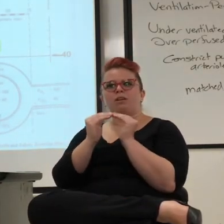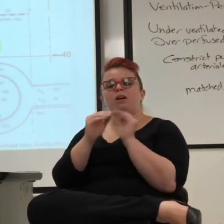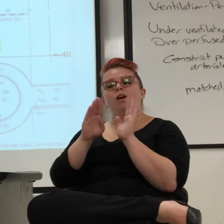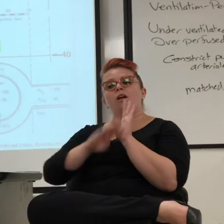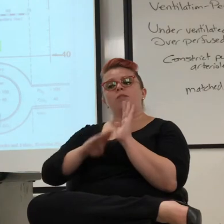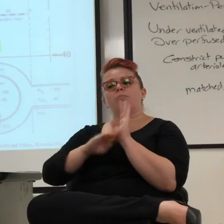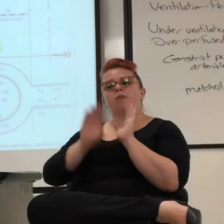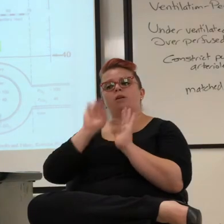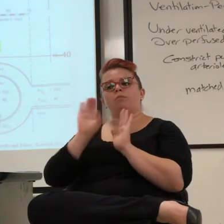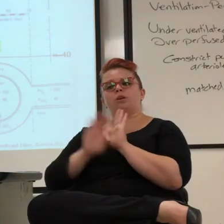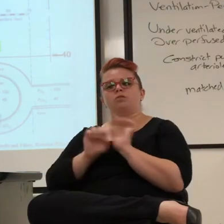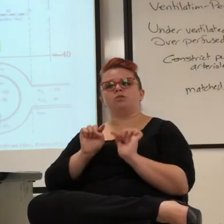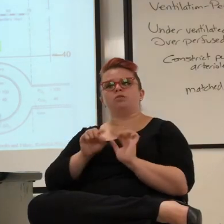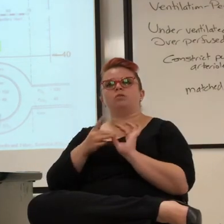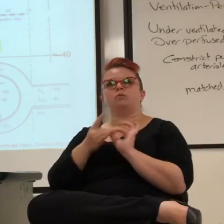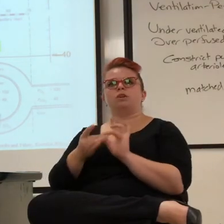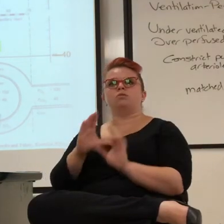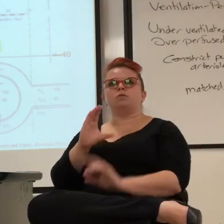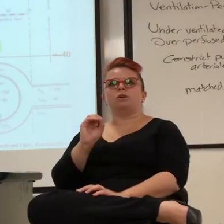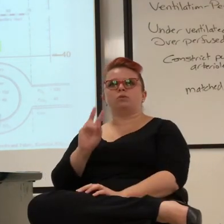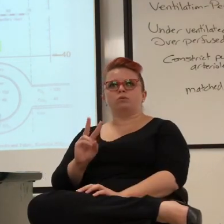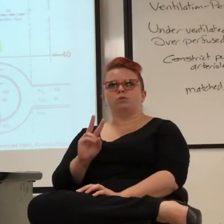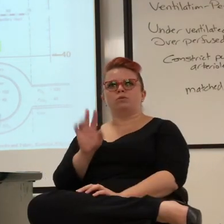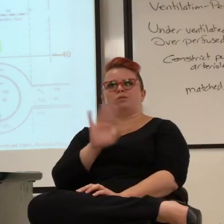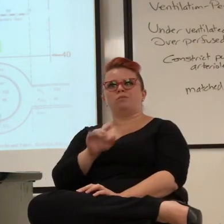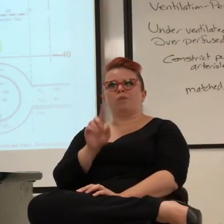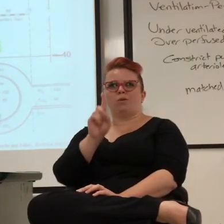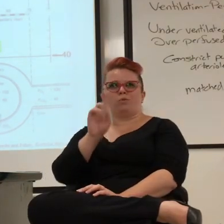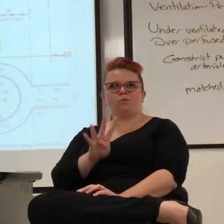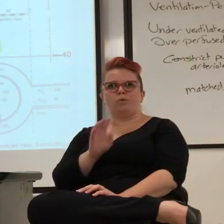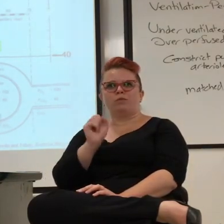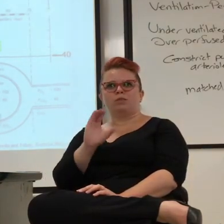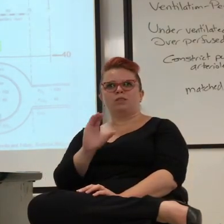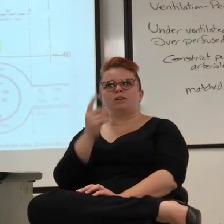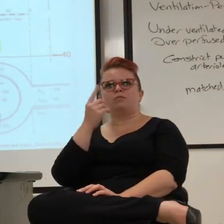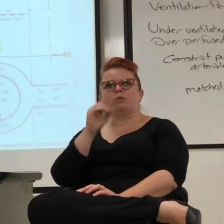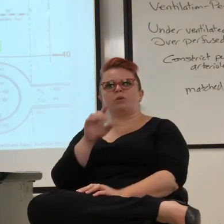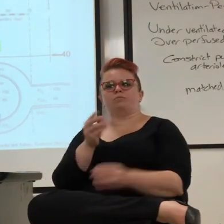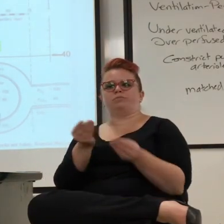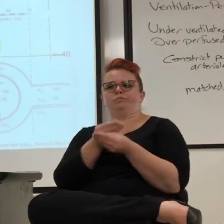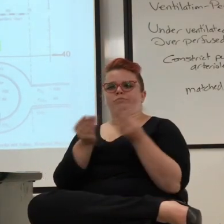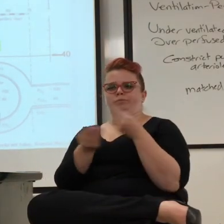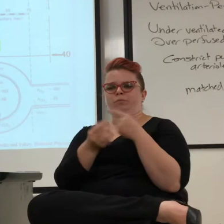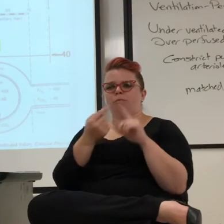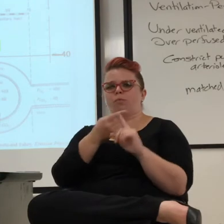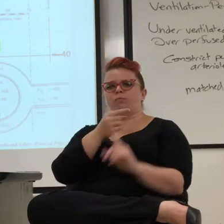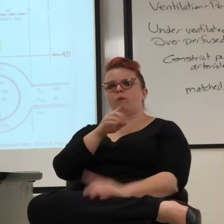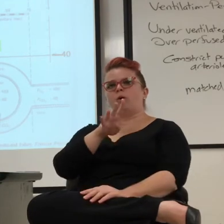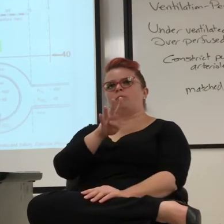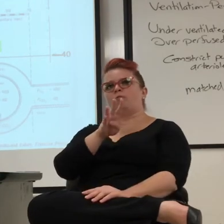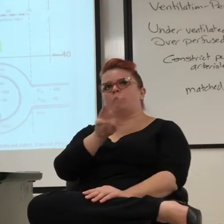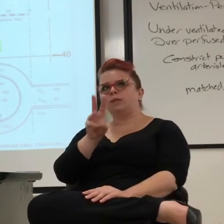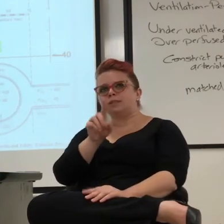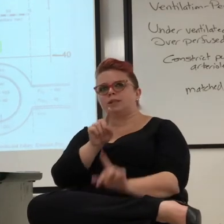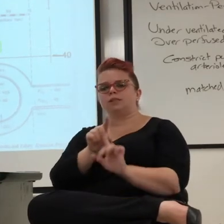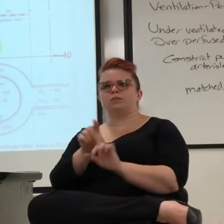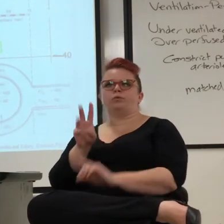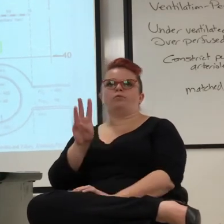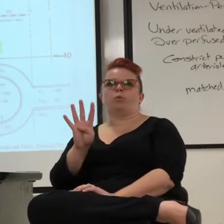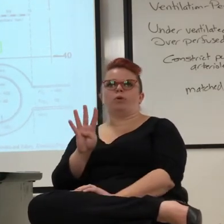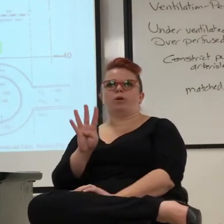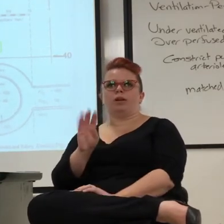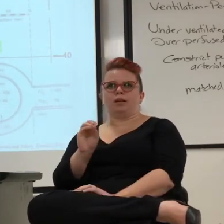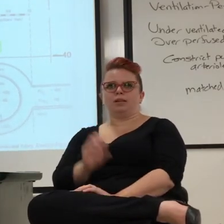for CO2. It takes about a quarter second for you to exchange from 46 to 40.